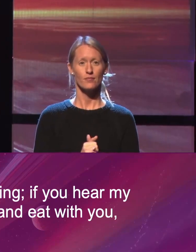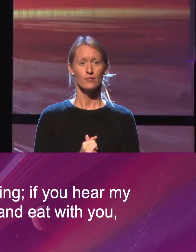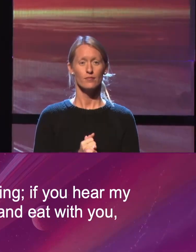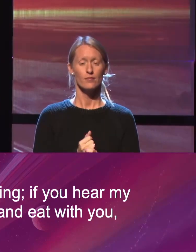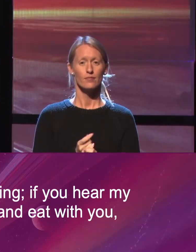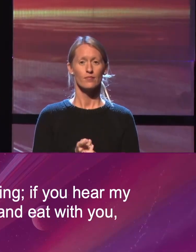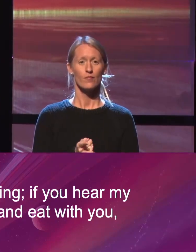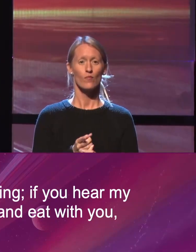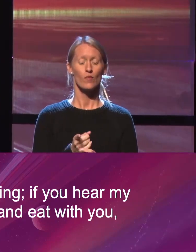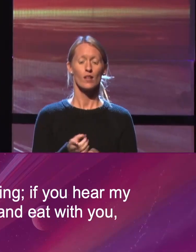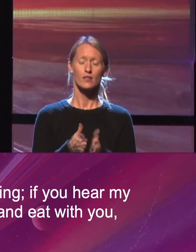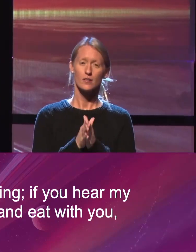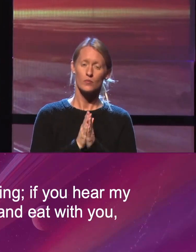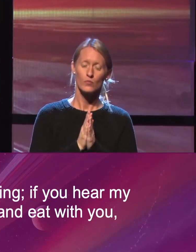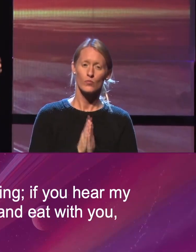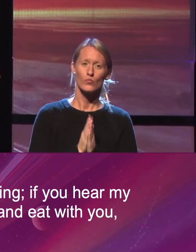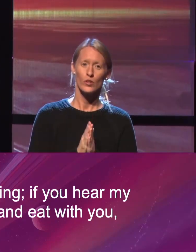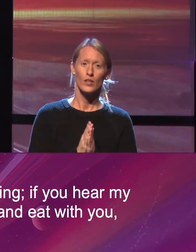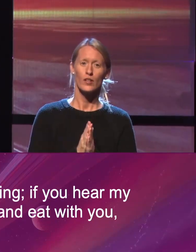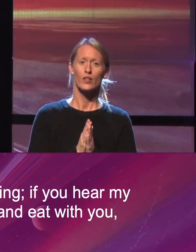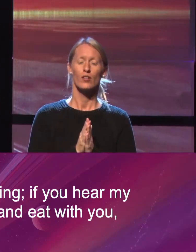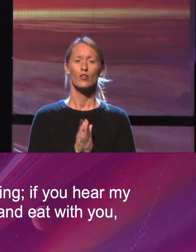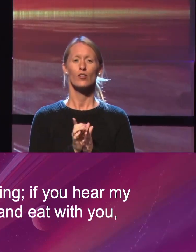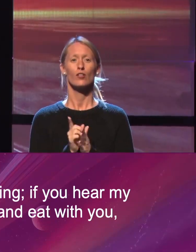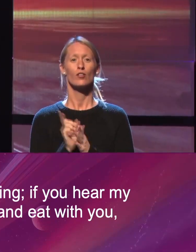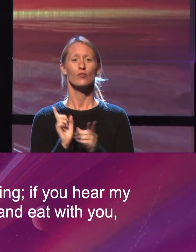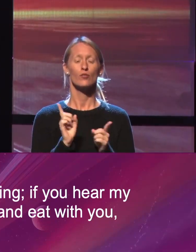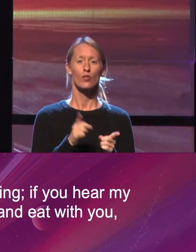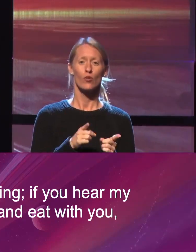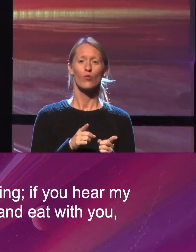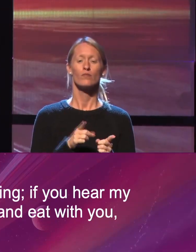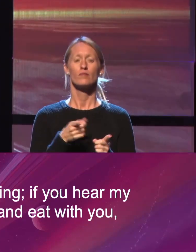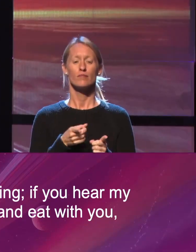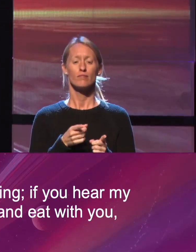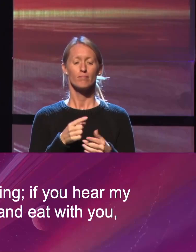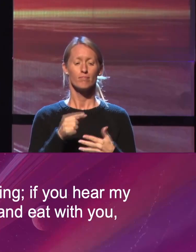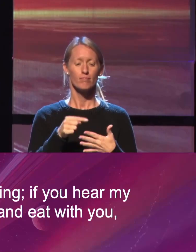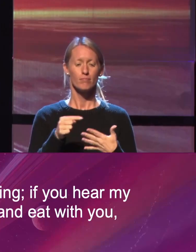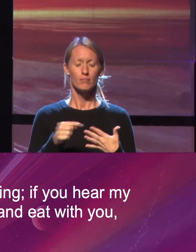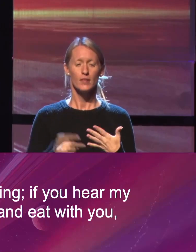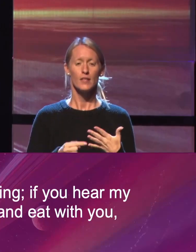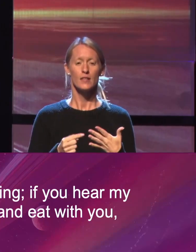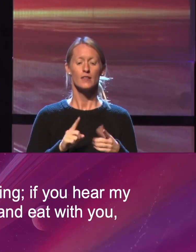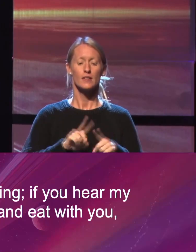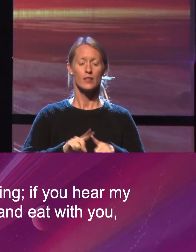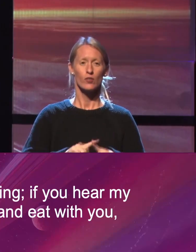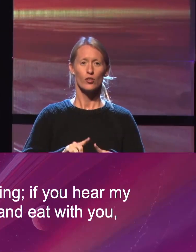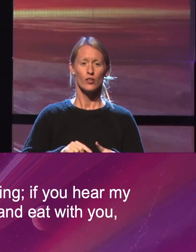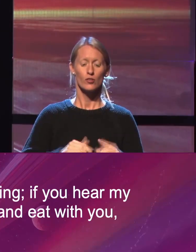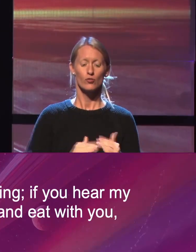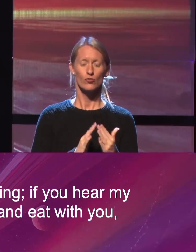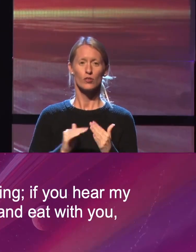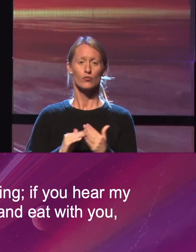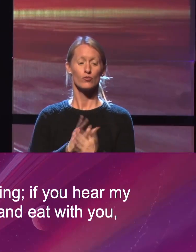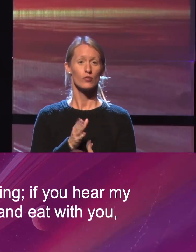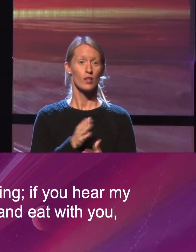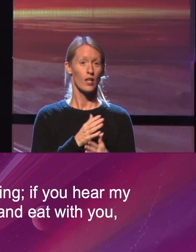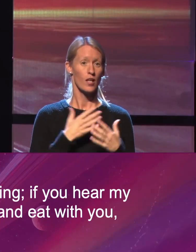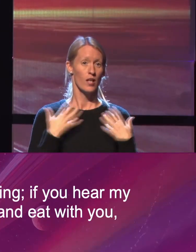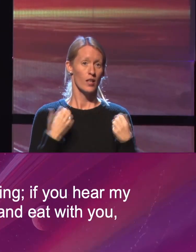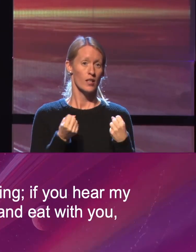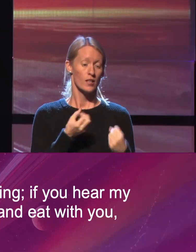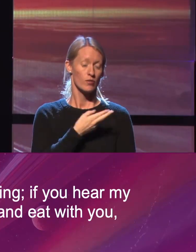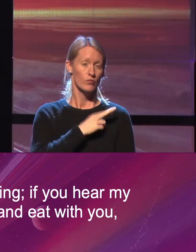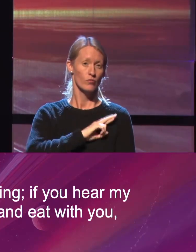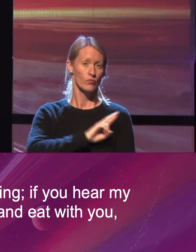say a prayer. In certain streams, that's go through confirmation. And it looks differently. But what healthy religion does is it offers us a way to deal